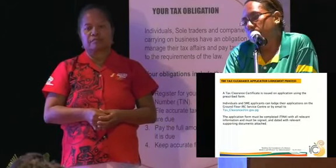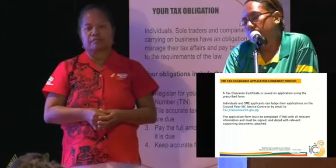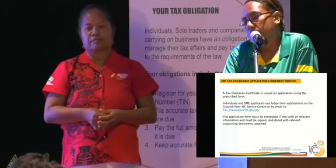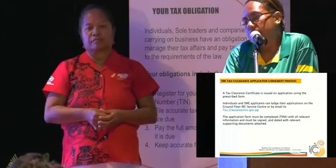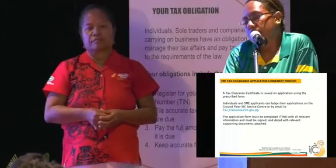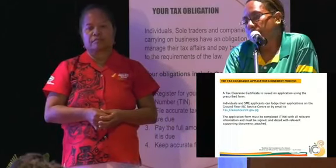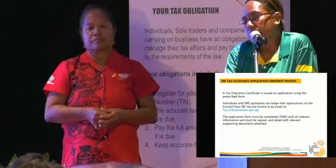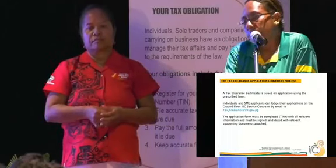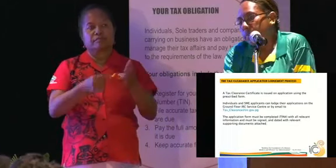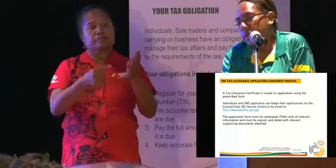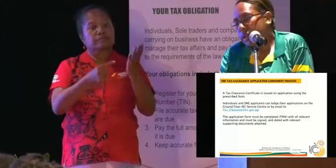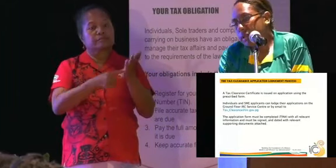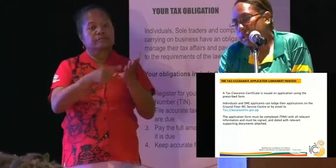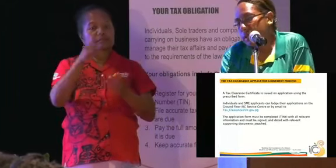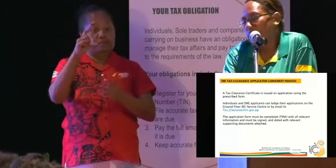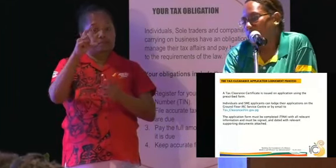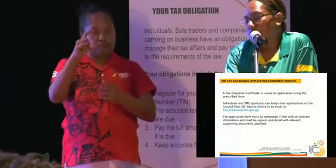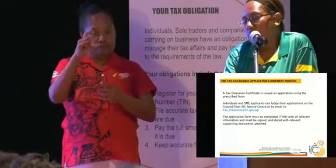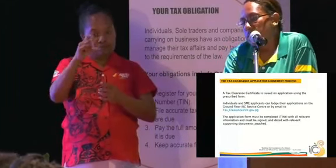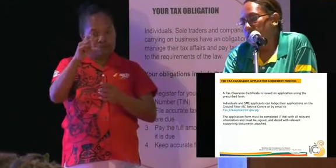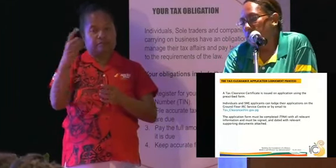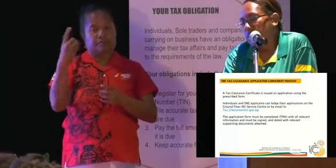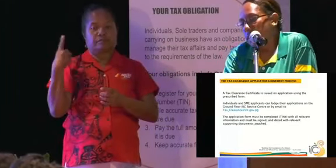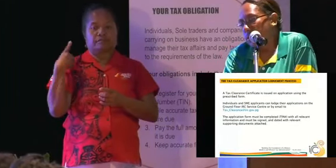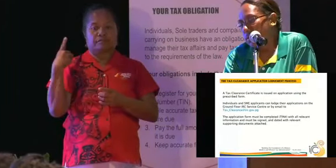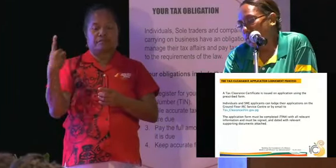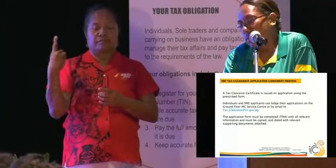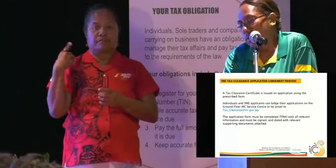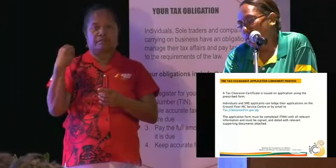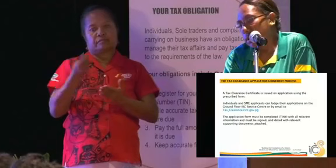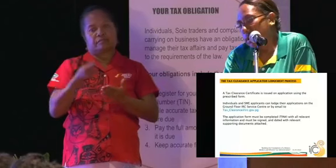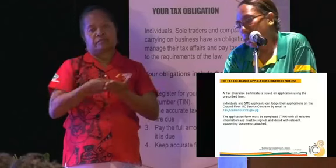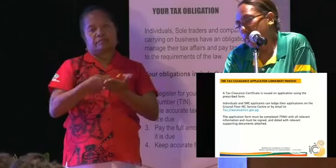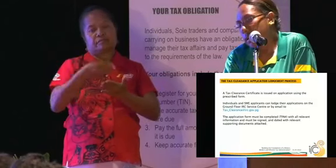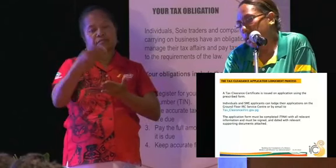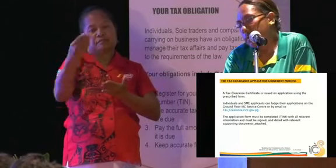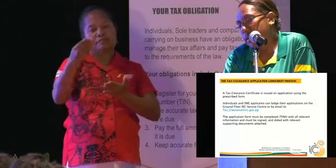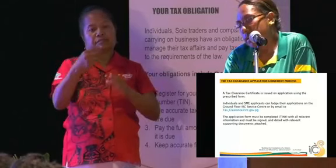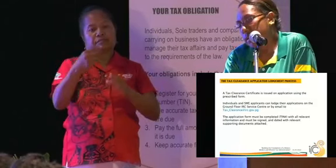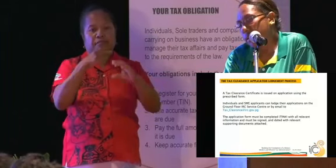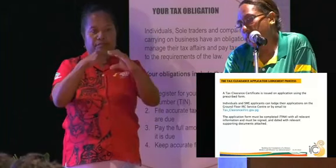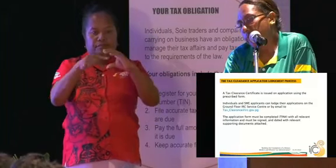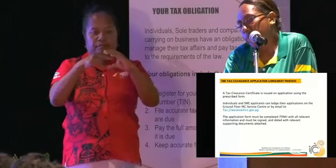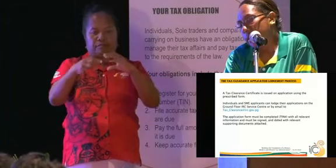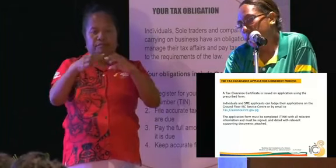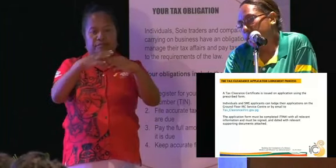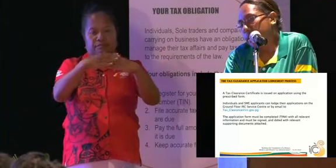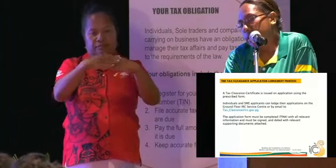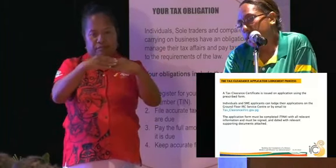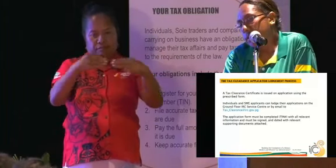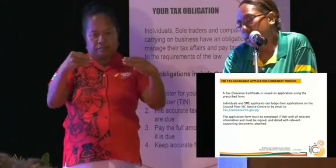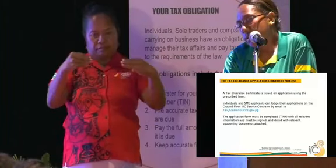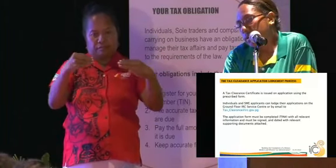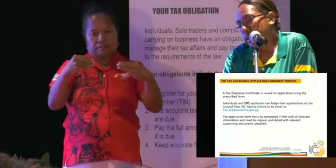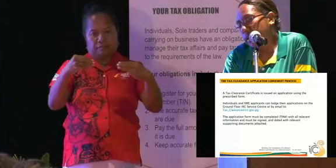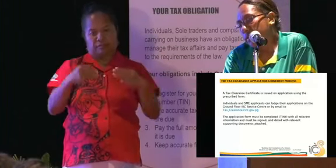So your tax clearance application should be sent to the email address there,